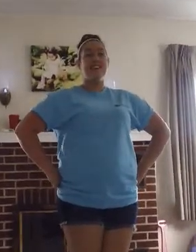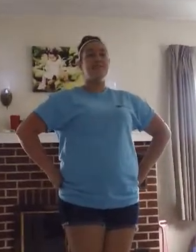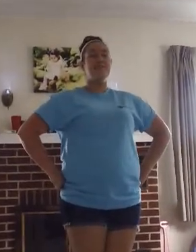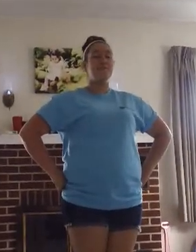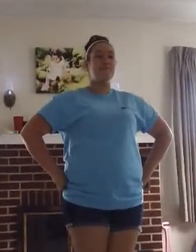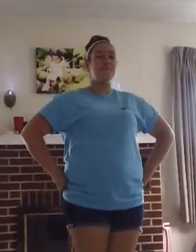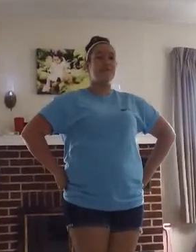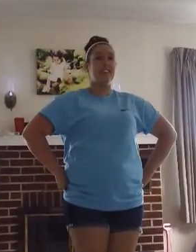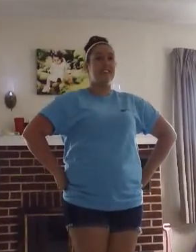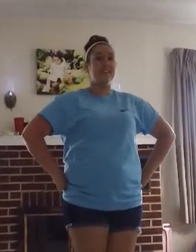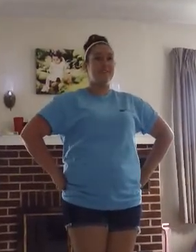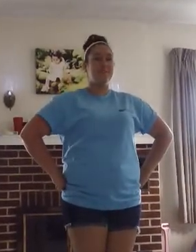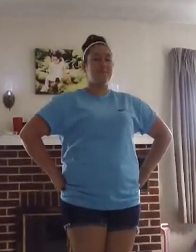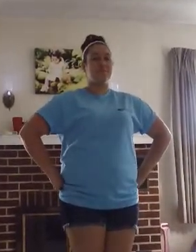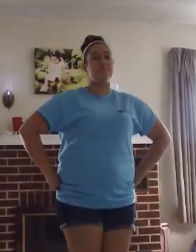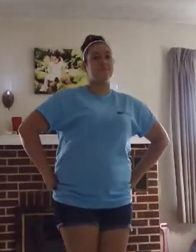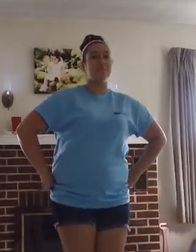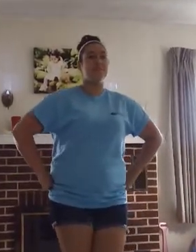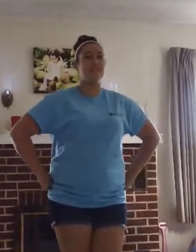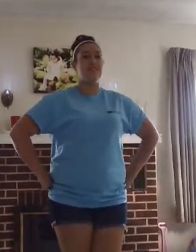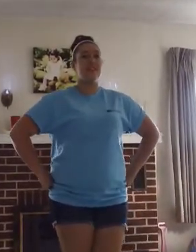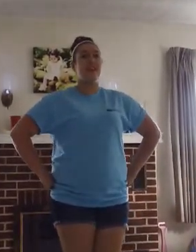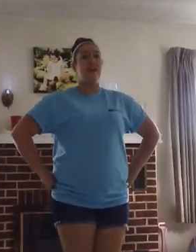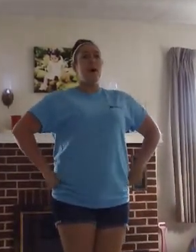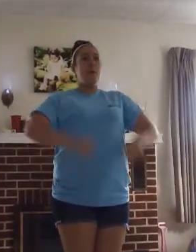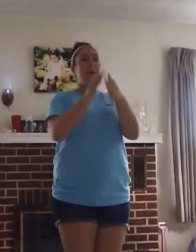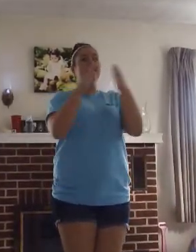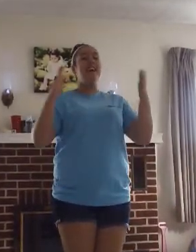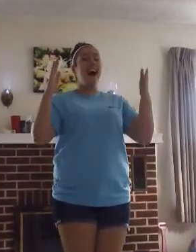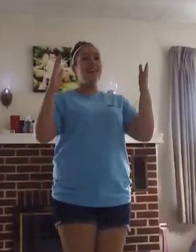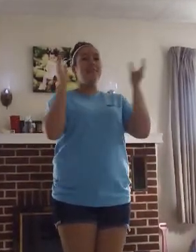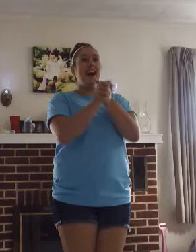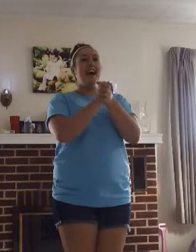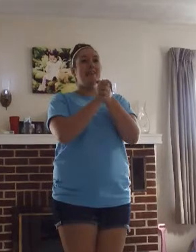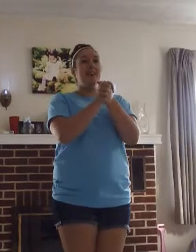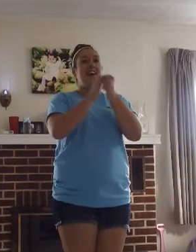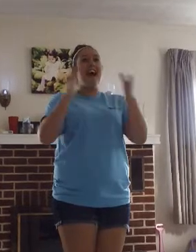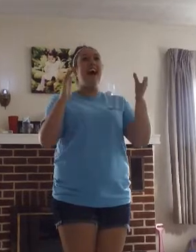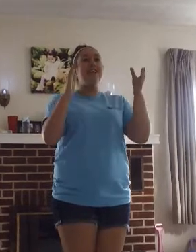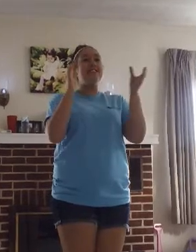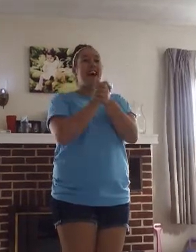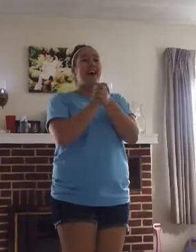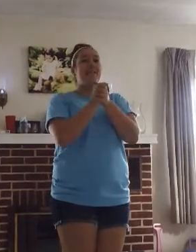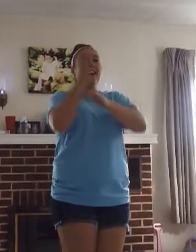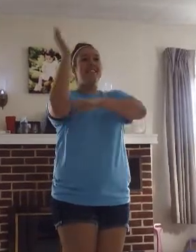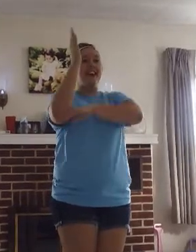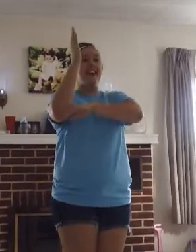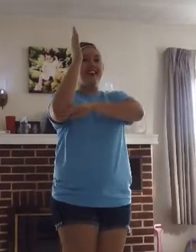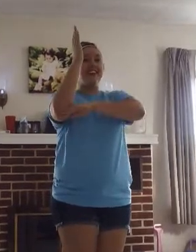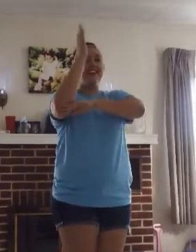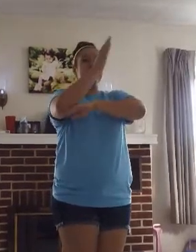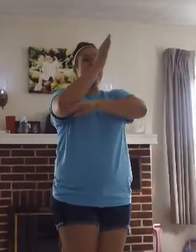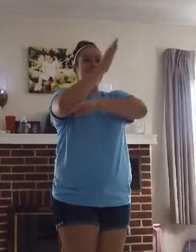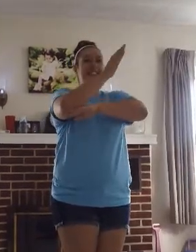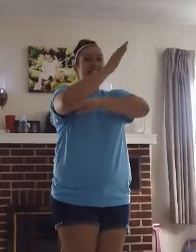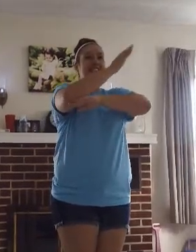This is We're Dynamite, We're Out of Sight. We're dynamite, we're out of sight, we're tick, tick, tick,